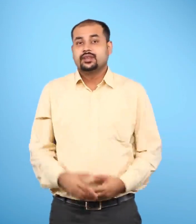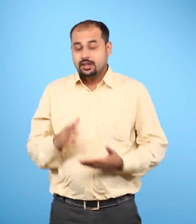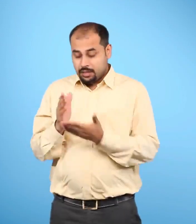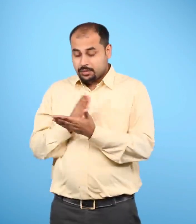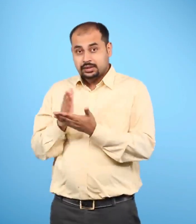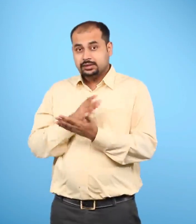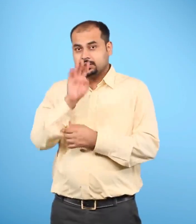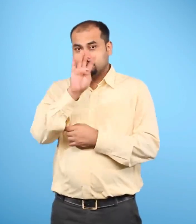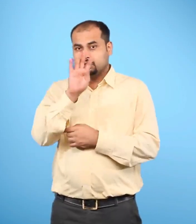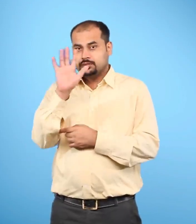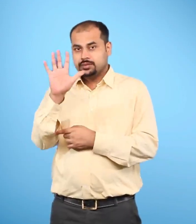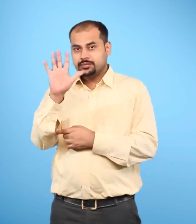Page 45.